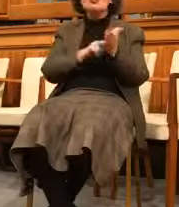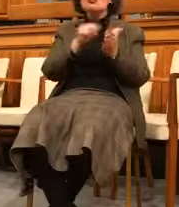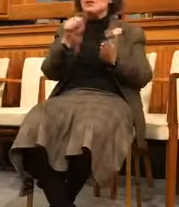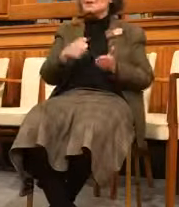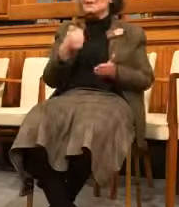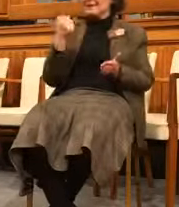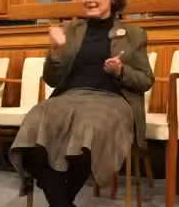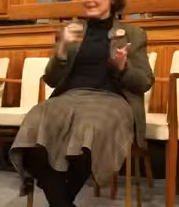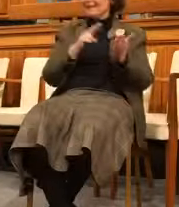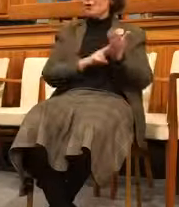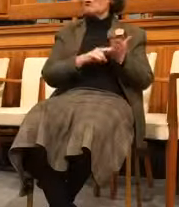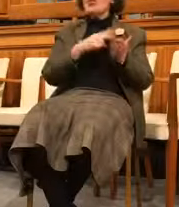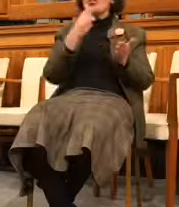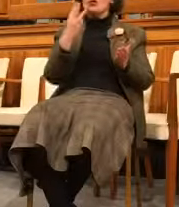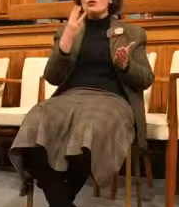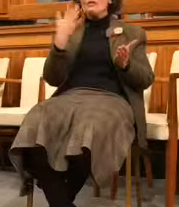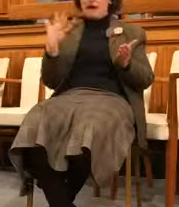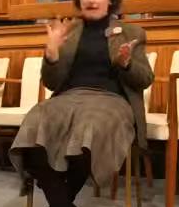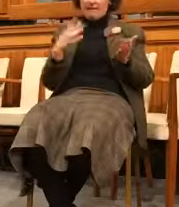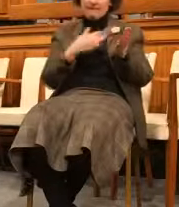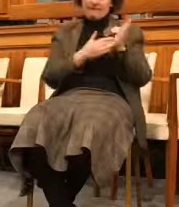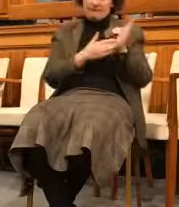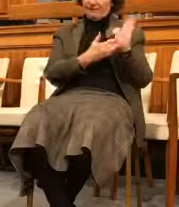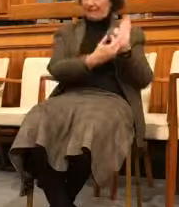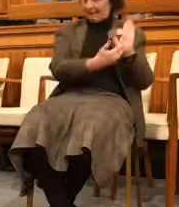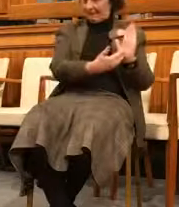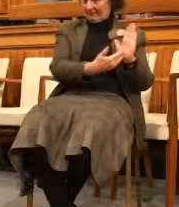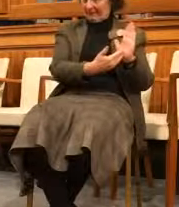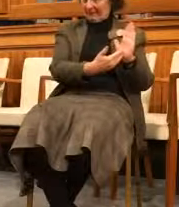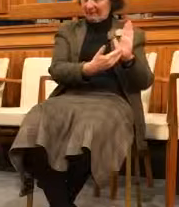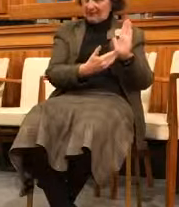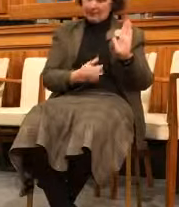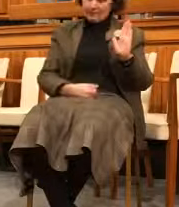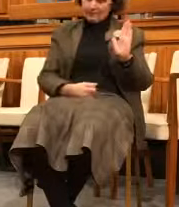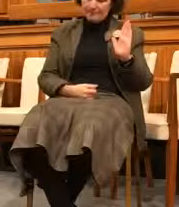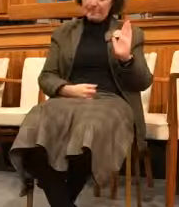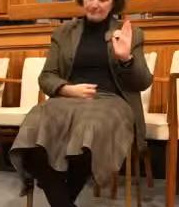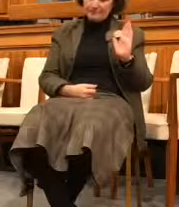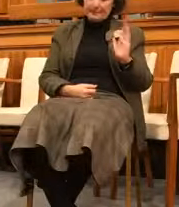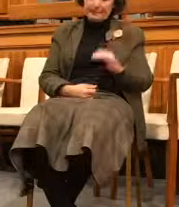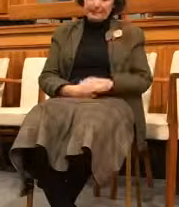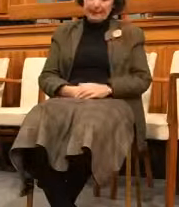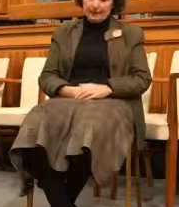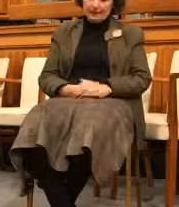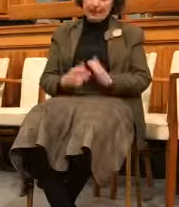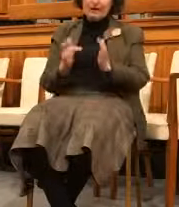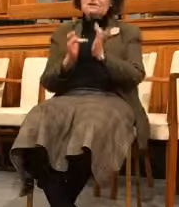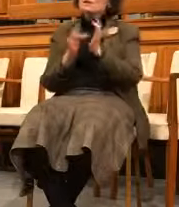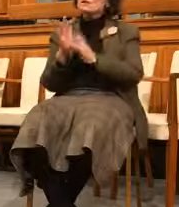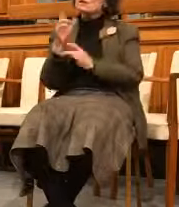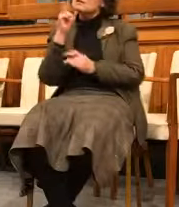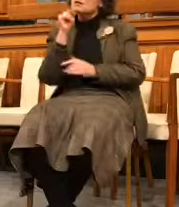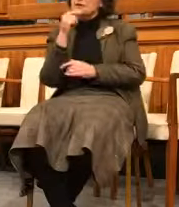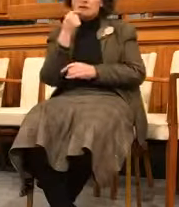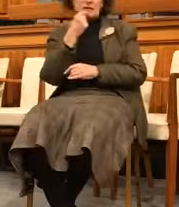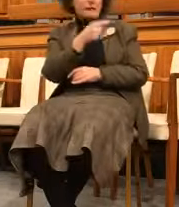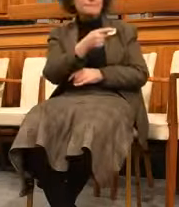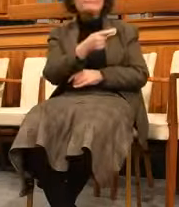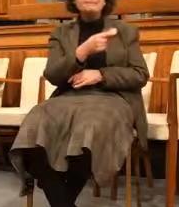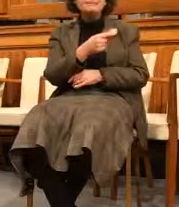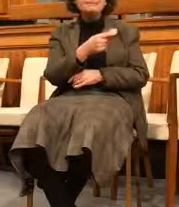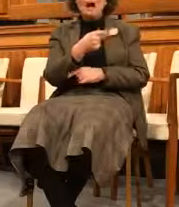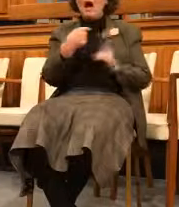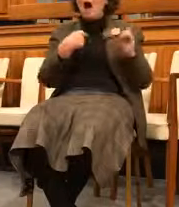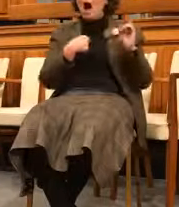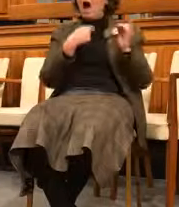verse 35. Listen to these glorious words. "And Jesus said unto them, I am the bread